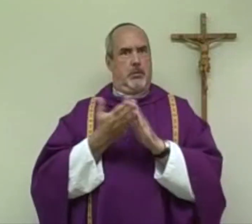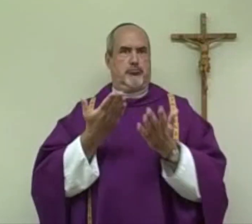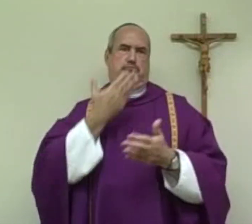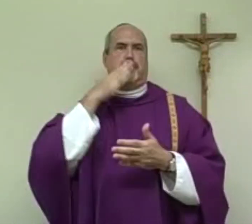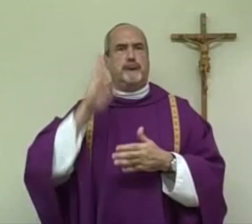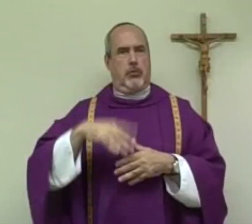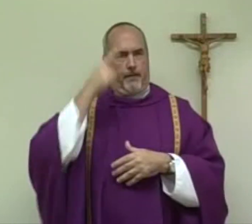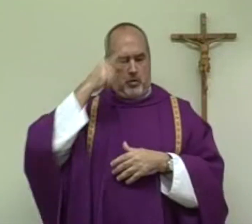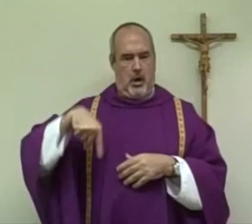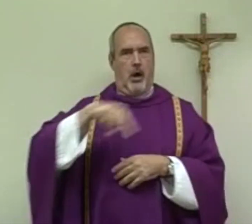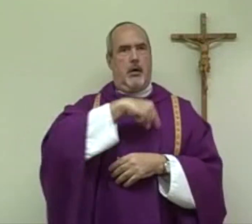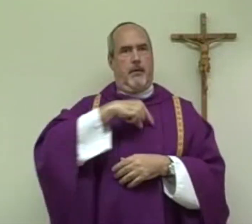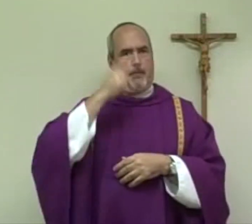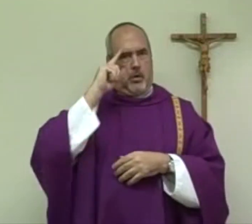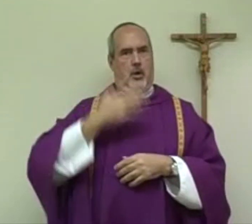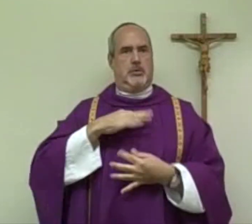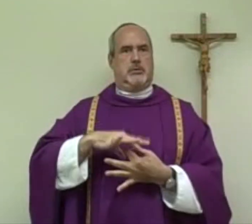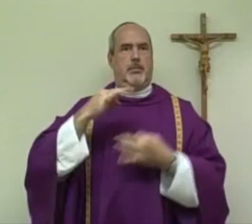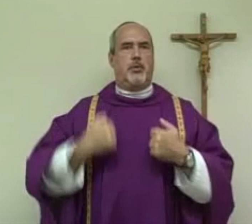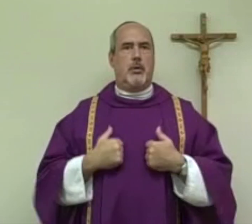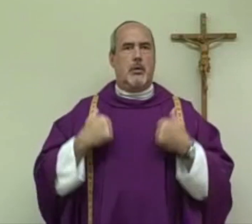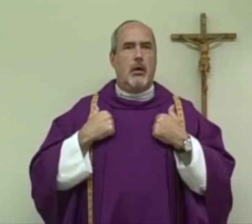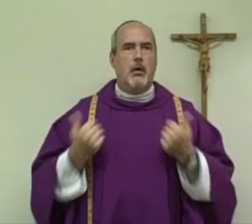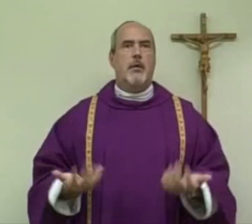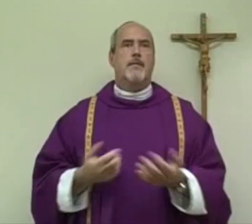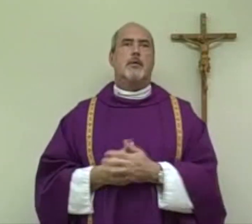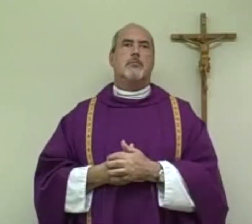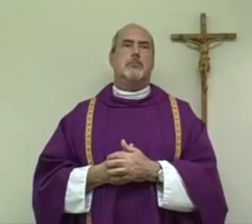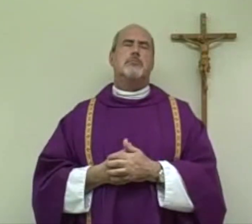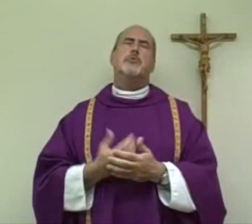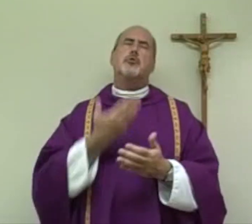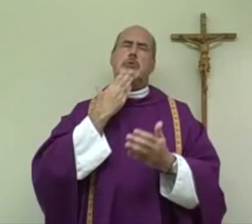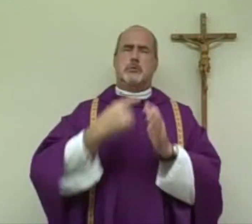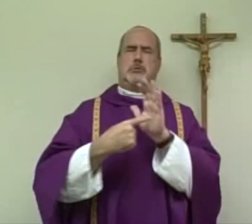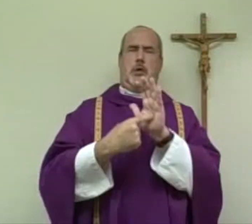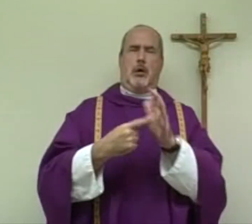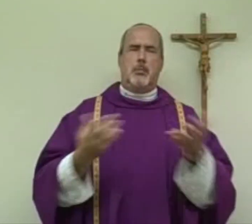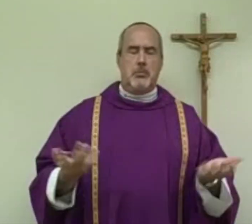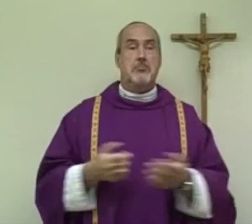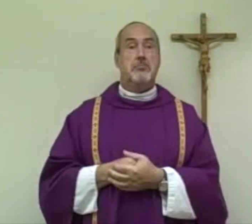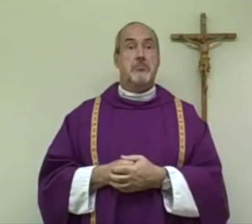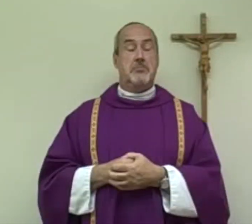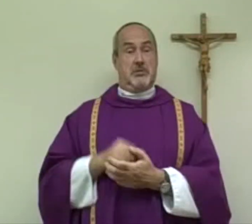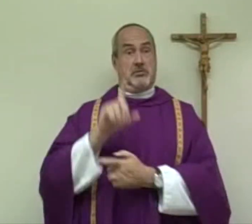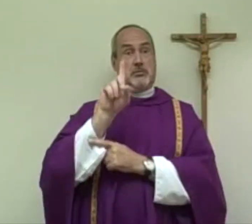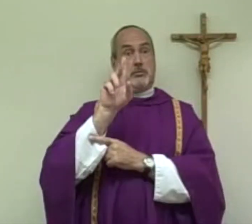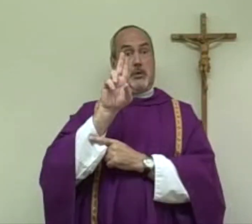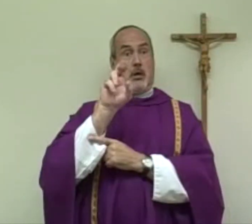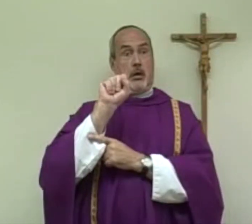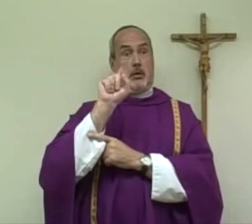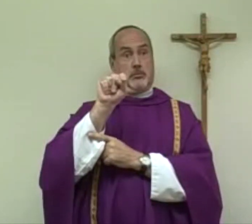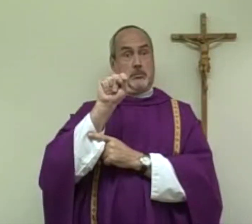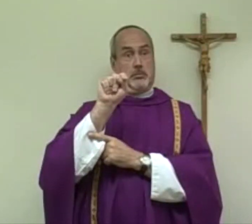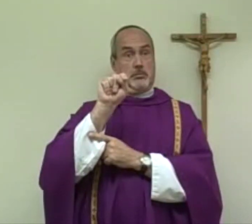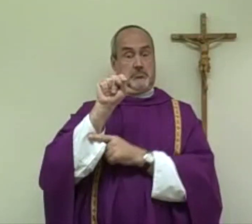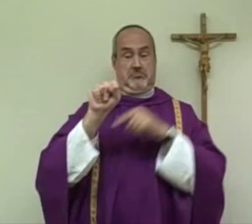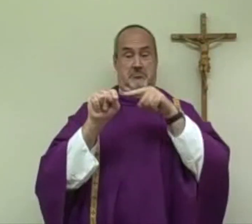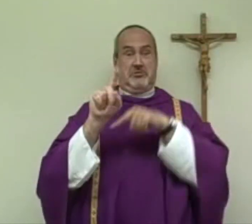really can become quite detrimental for us and for our spirit. So let me give you an example of what I mean by that.